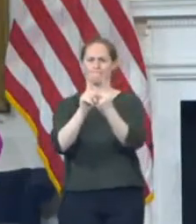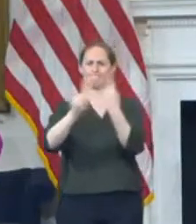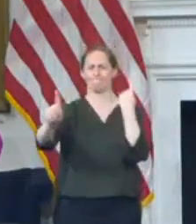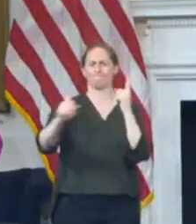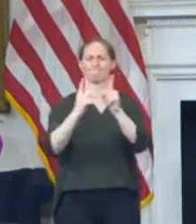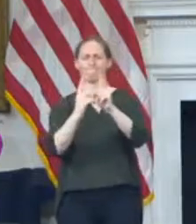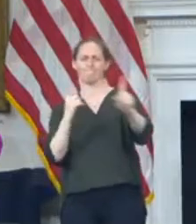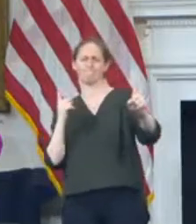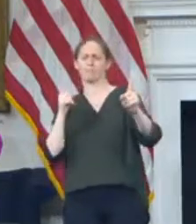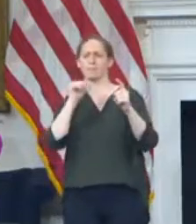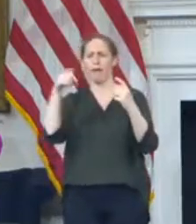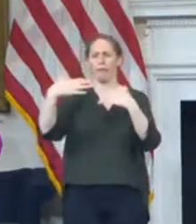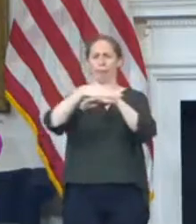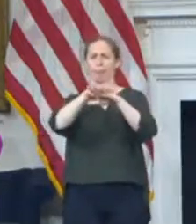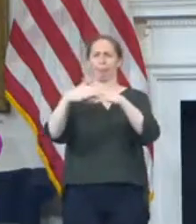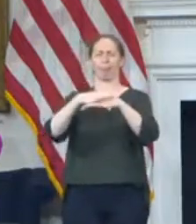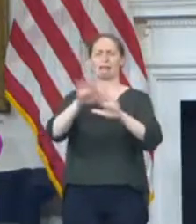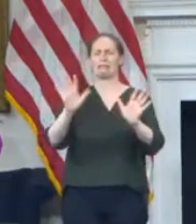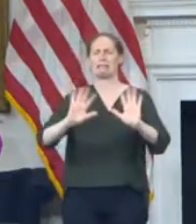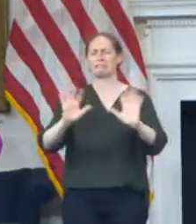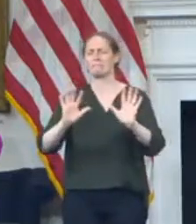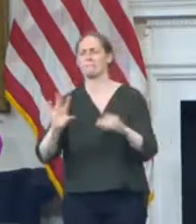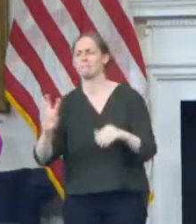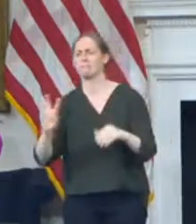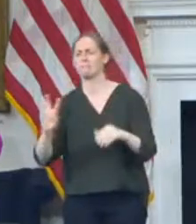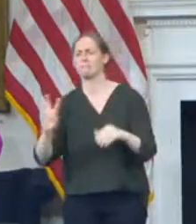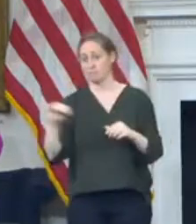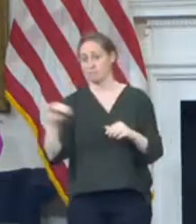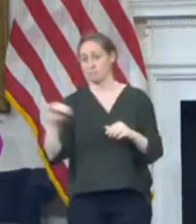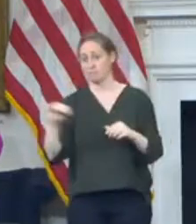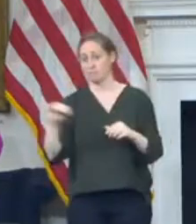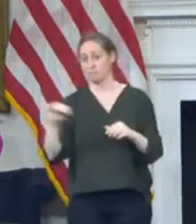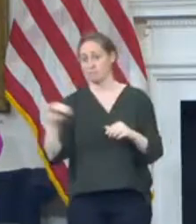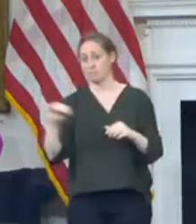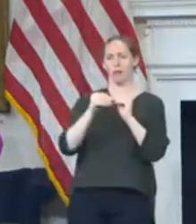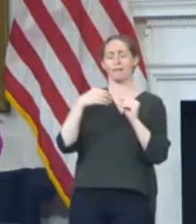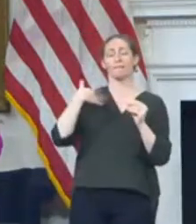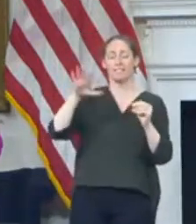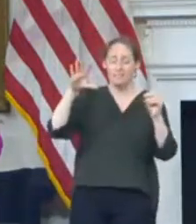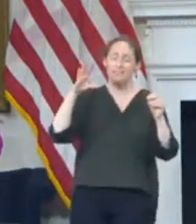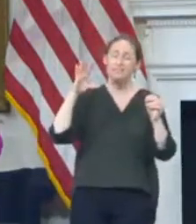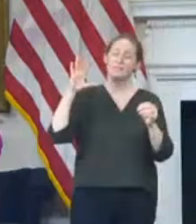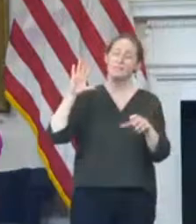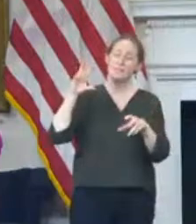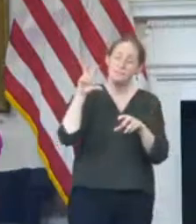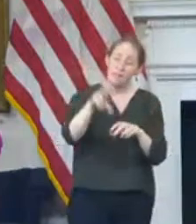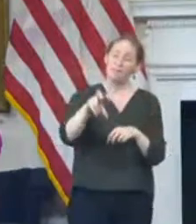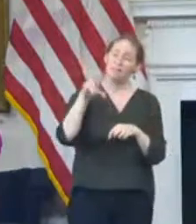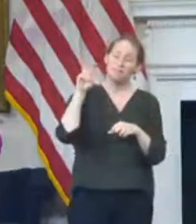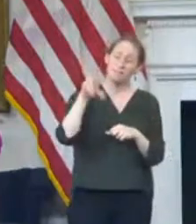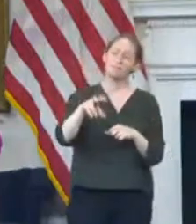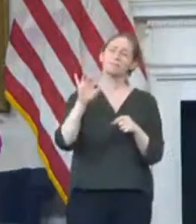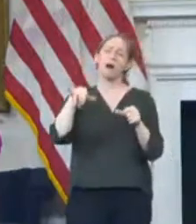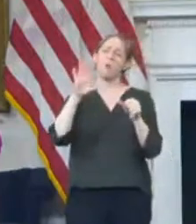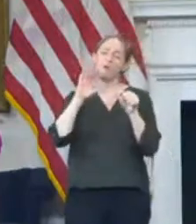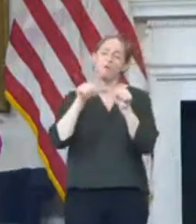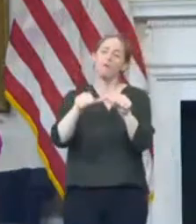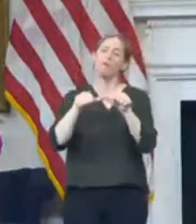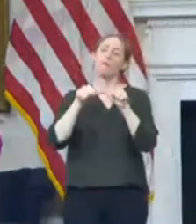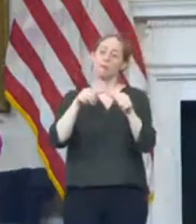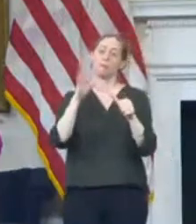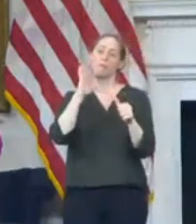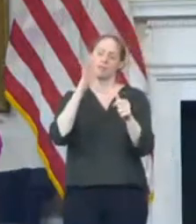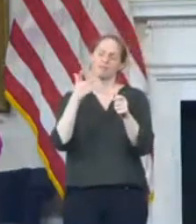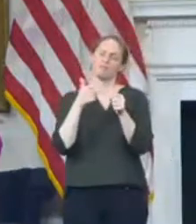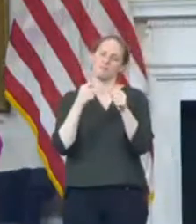lives. These $70 million of new investments I'm announcing today will help us to protect the health and